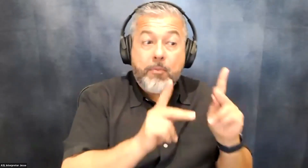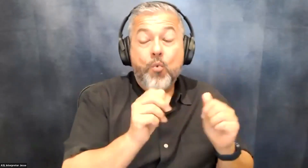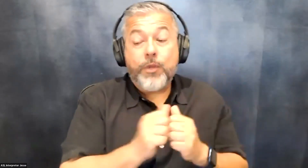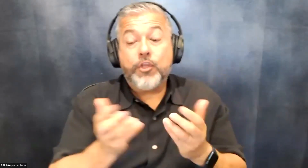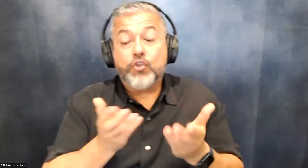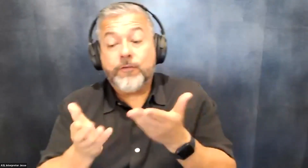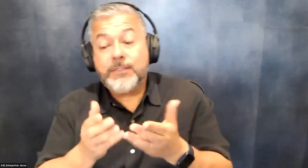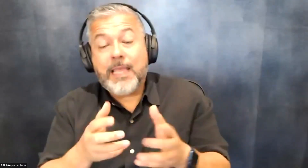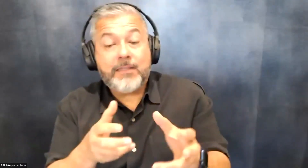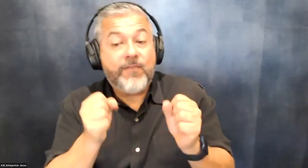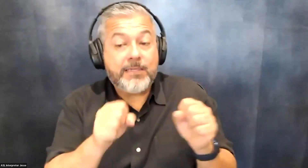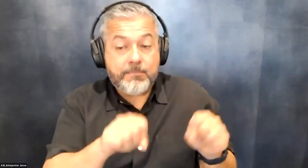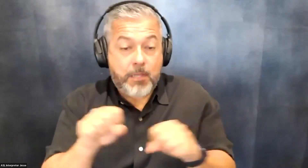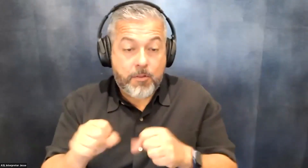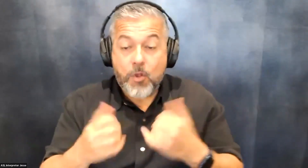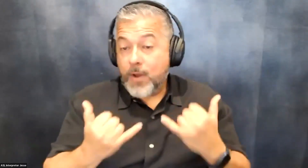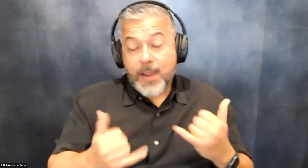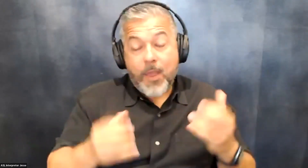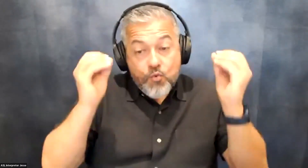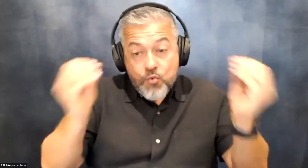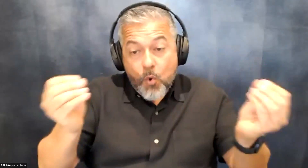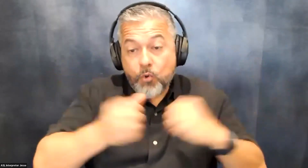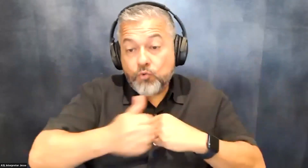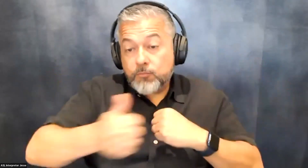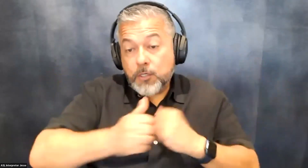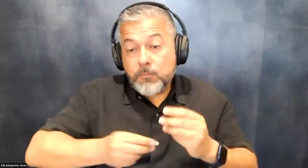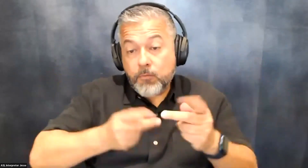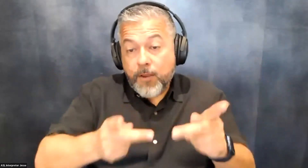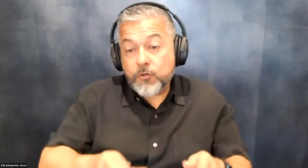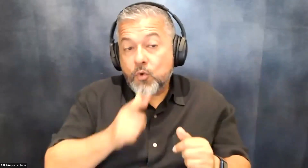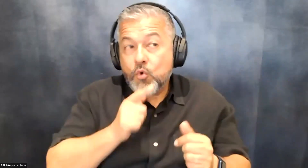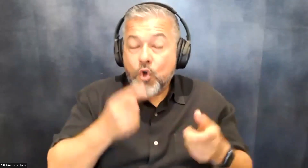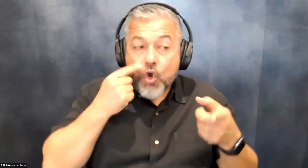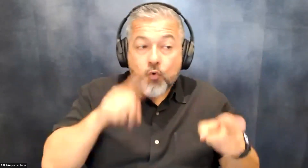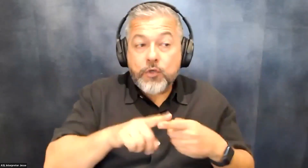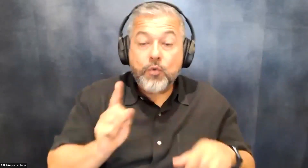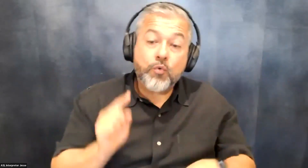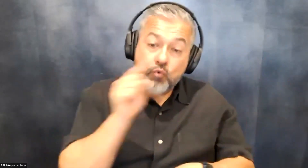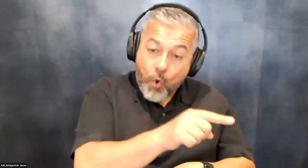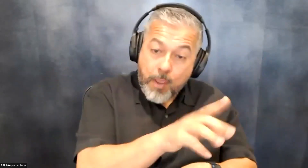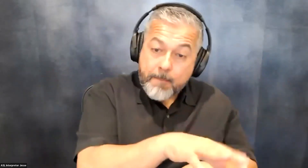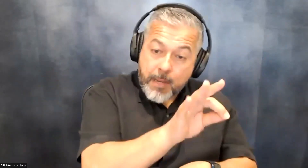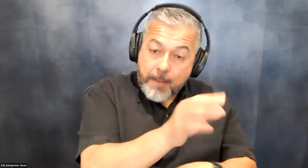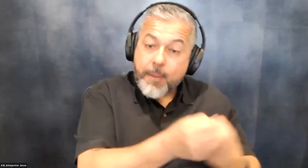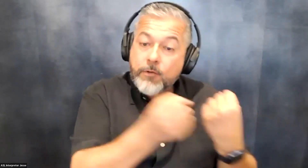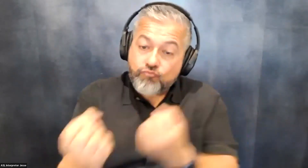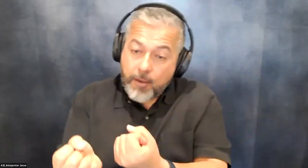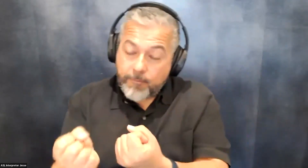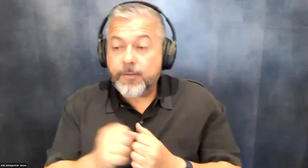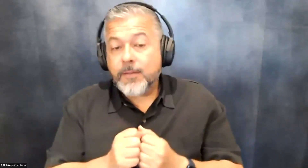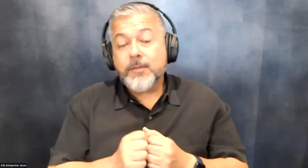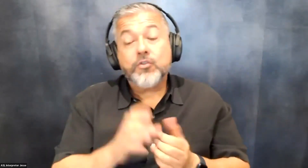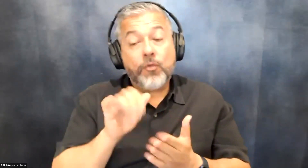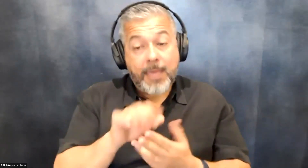right now, because we don't have transportation providers that are agreeing to pick up the clients and take them places, this is what we have as an option. If you